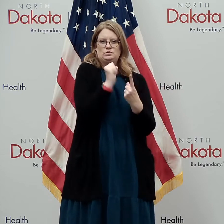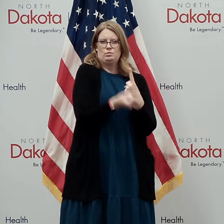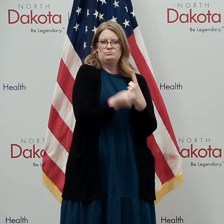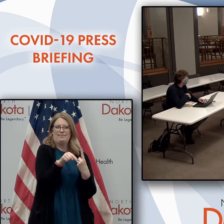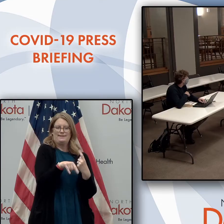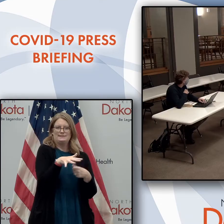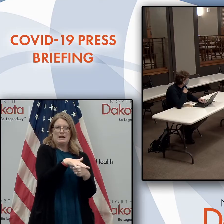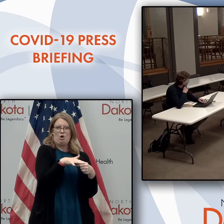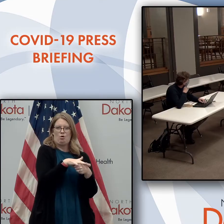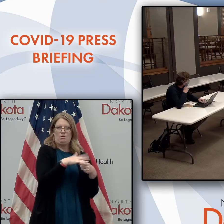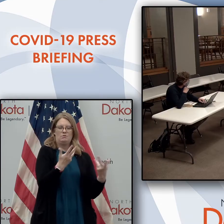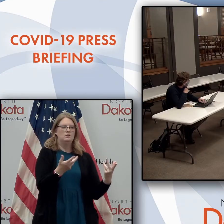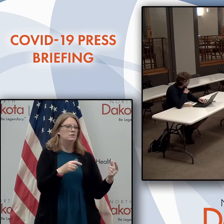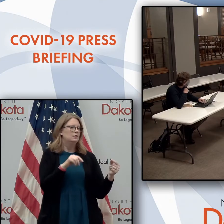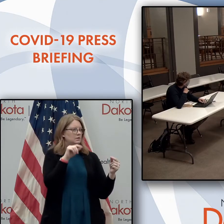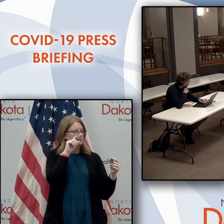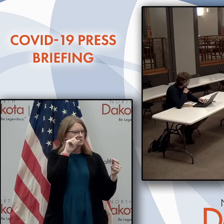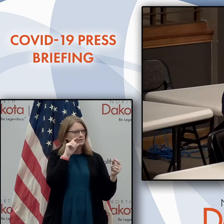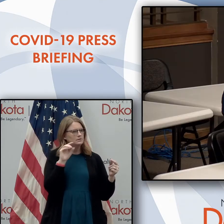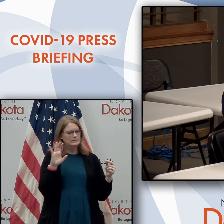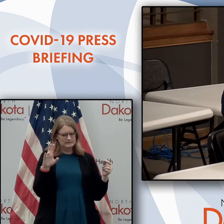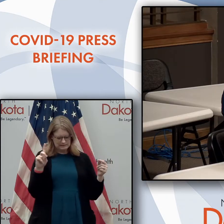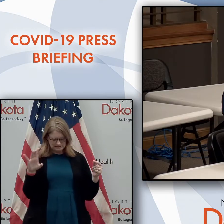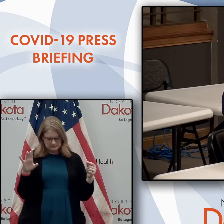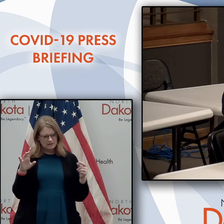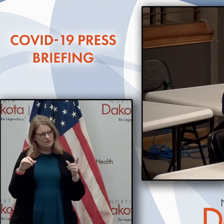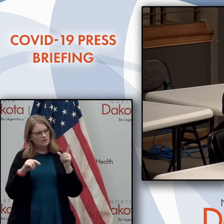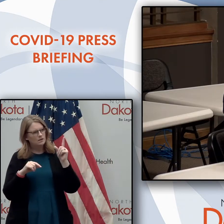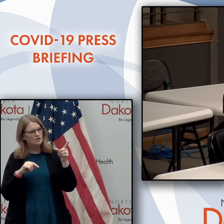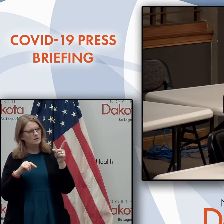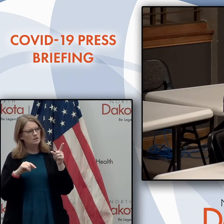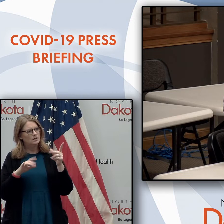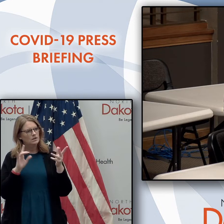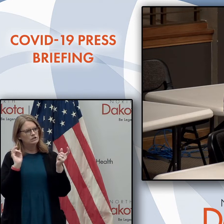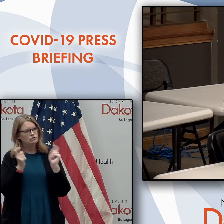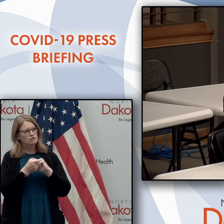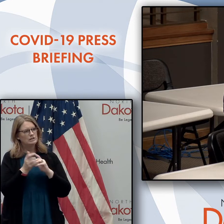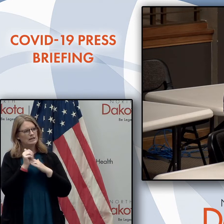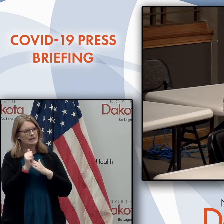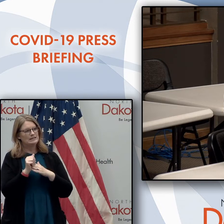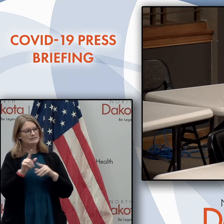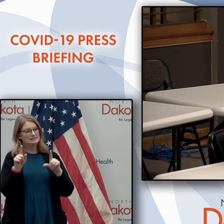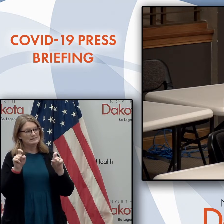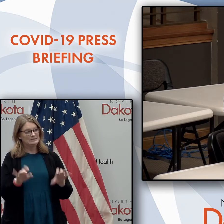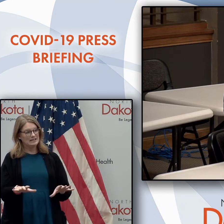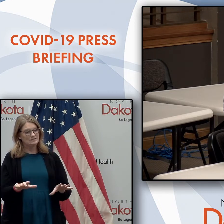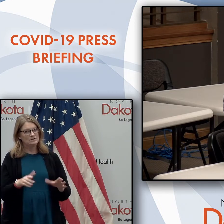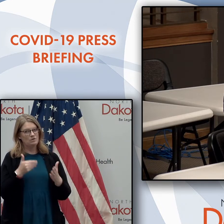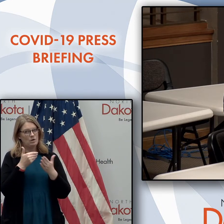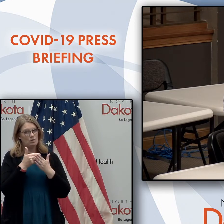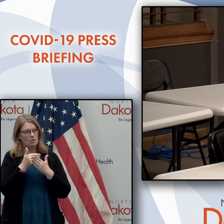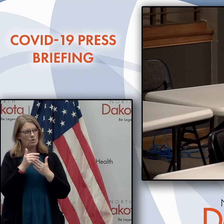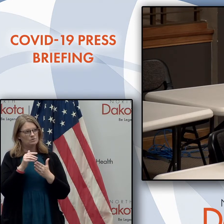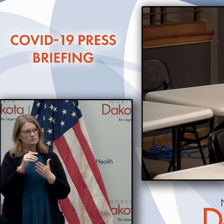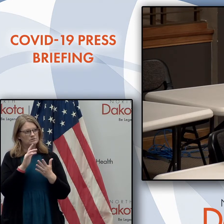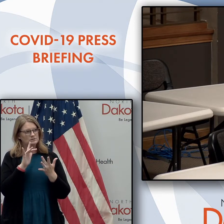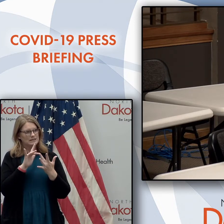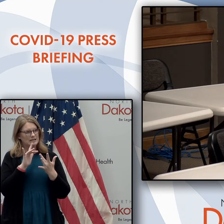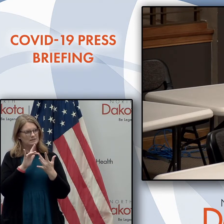Jacob? Governor, earlier this week, the CDC said that, they changed their guidance on testing for close contacts, saying that